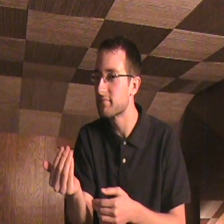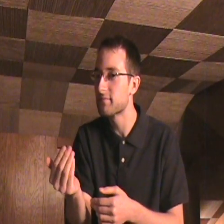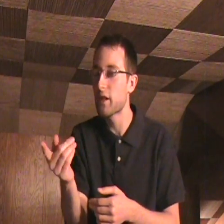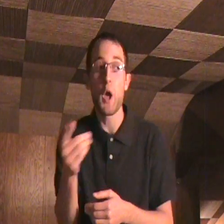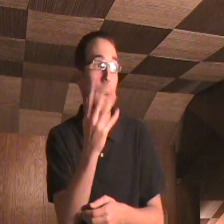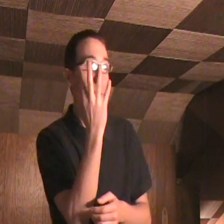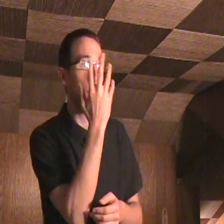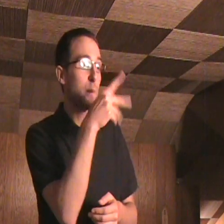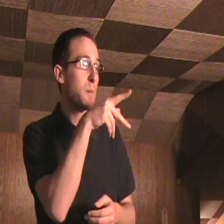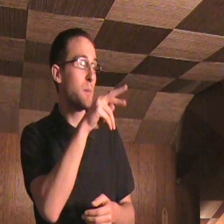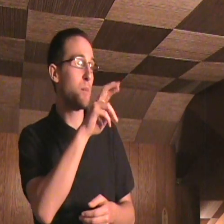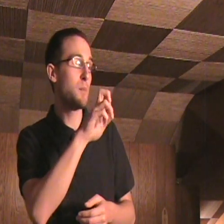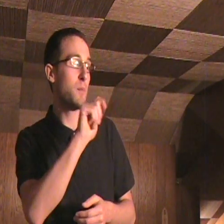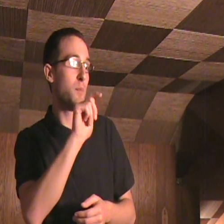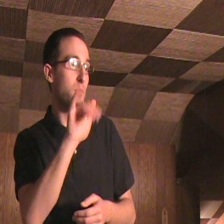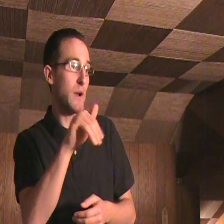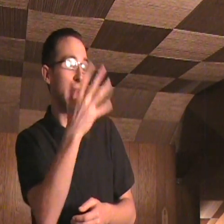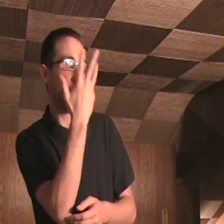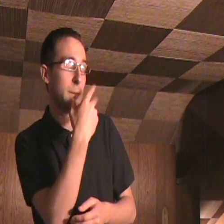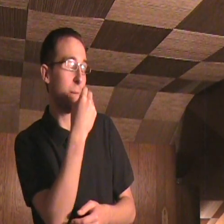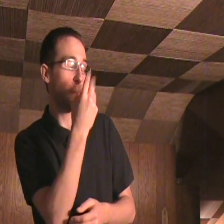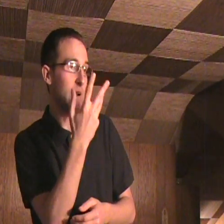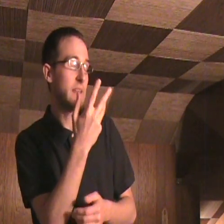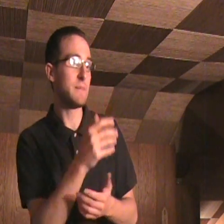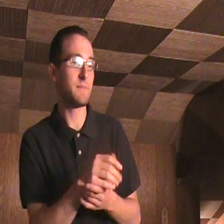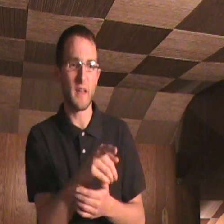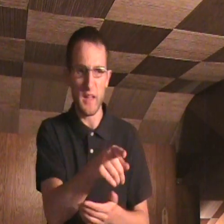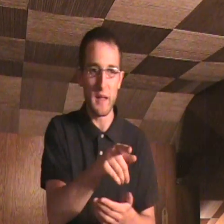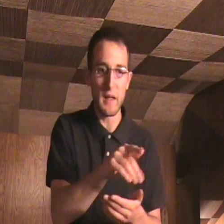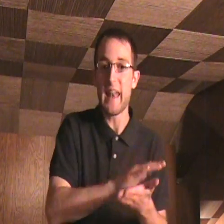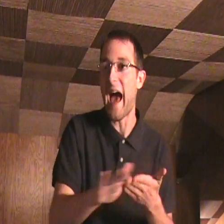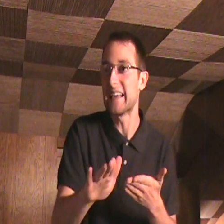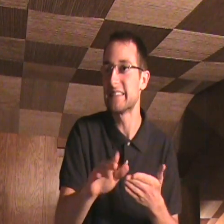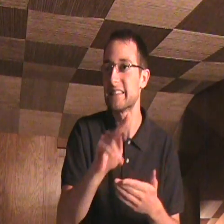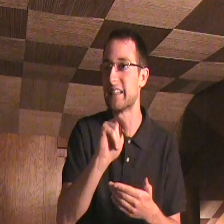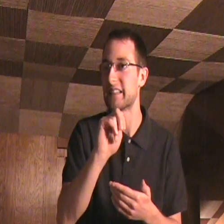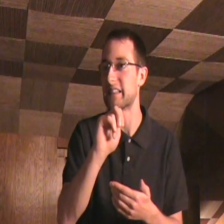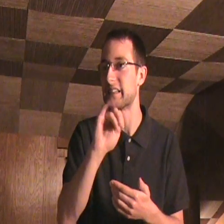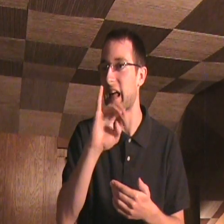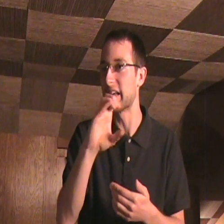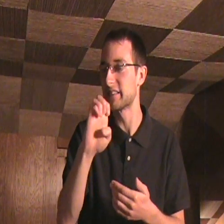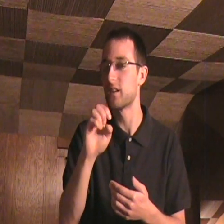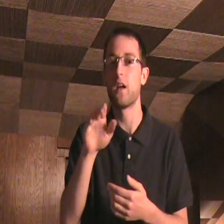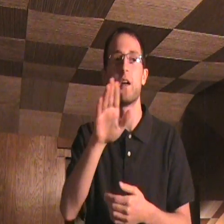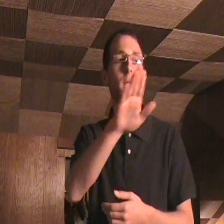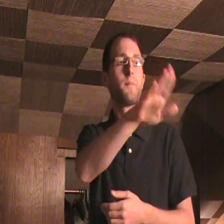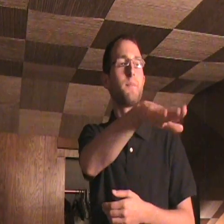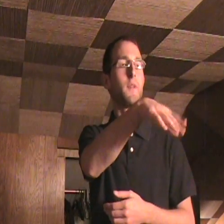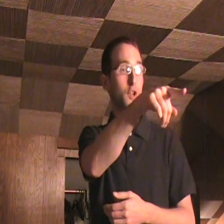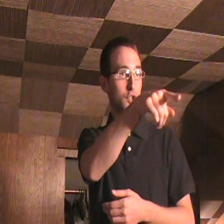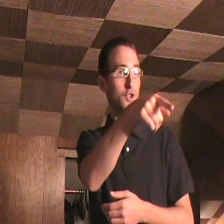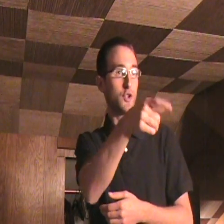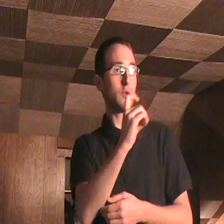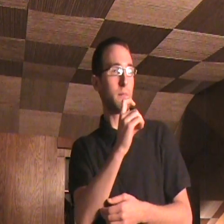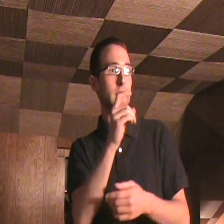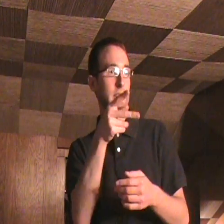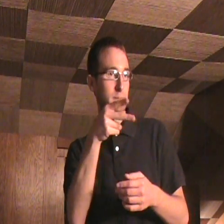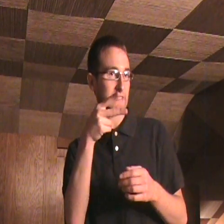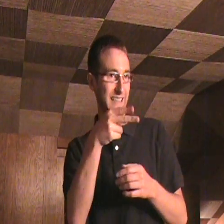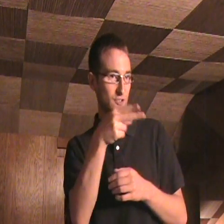Pretty. Pretty is a good describing word. Nice. Leslie, can you hand me a pair of scissors, please? Yeah. I'm going to write some of these